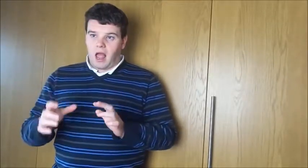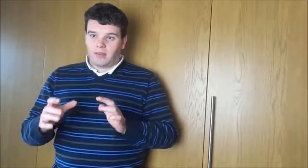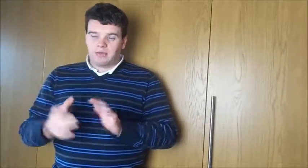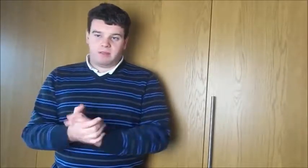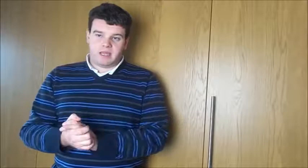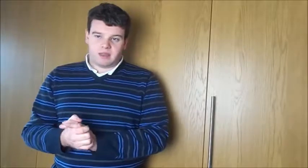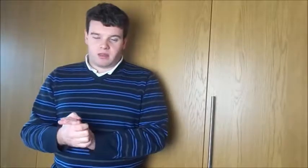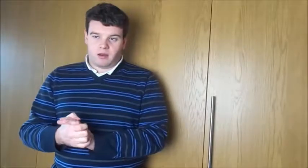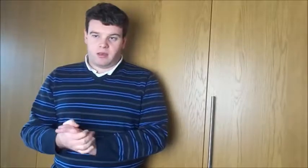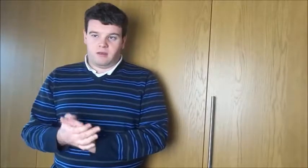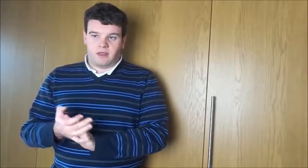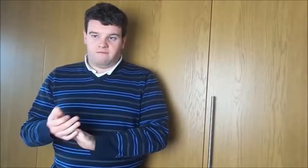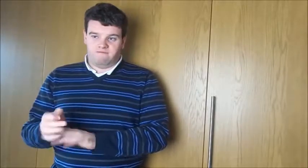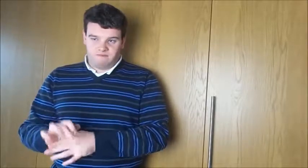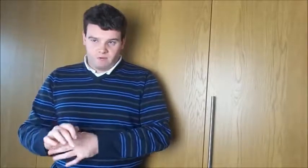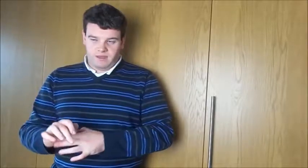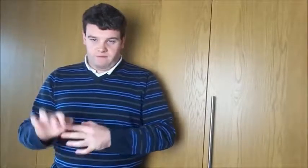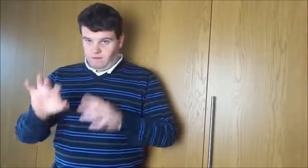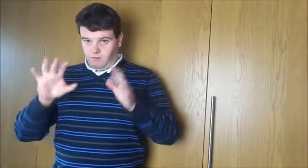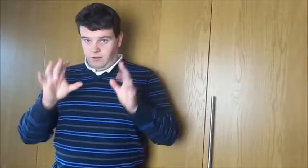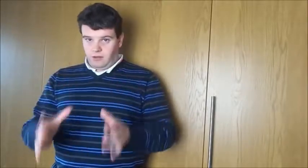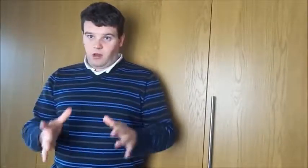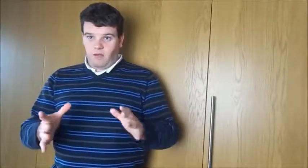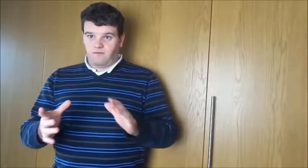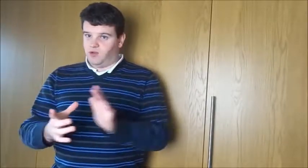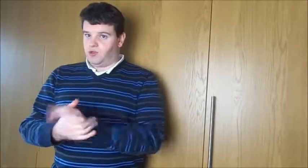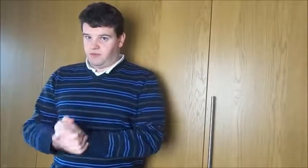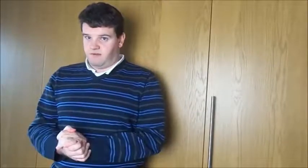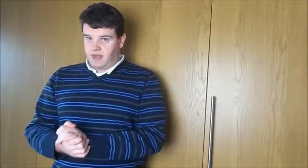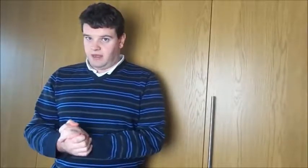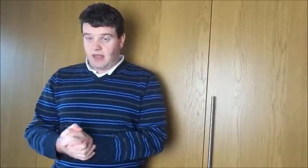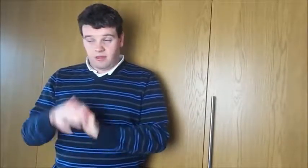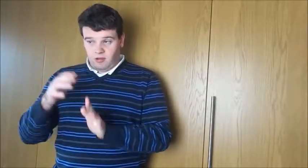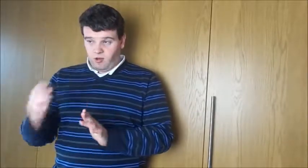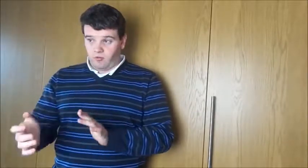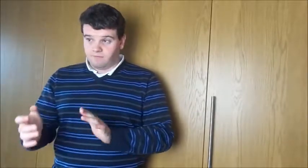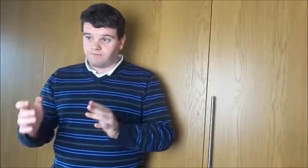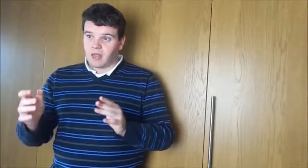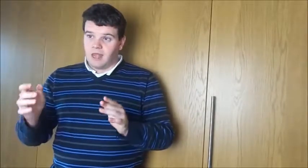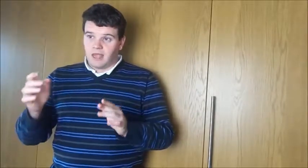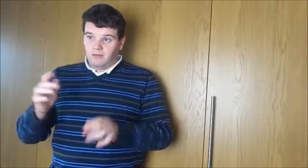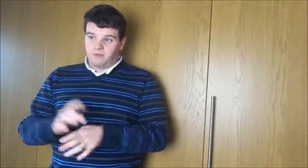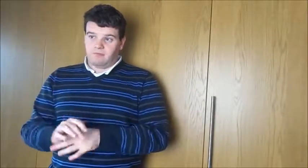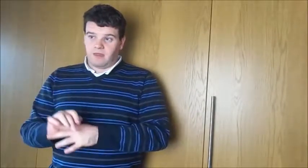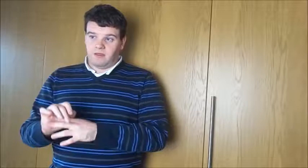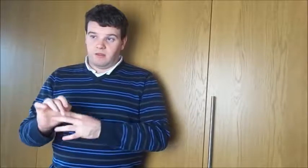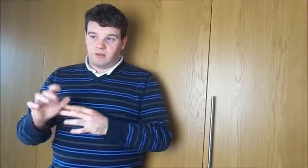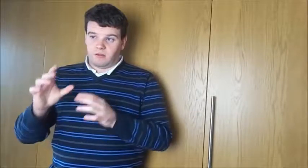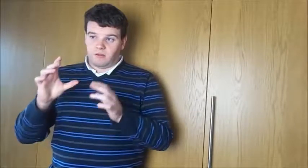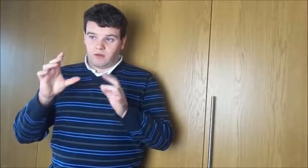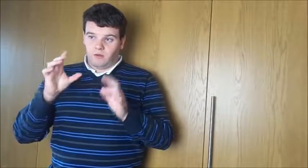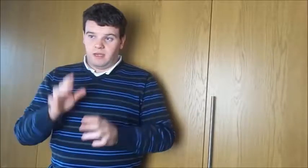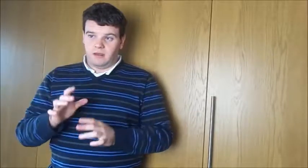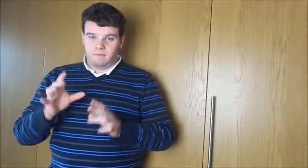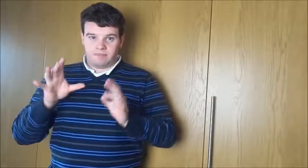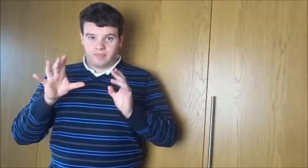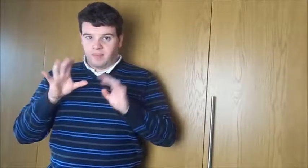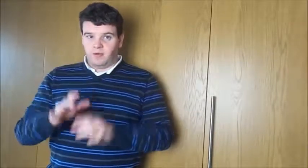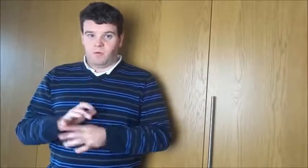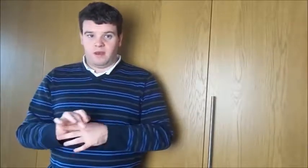this started a very difficult time for the Duchess of Kent and Sir John, in respect that the Queen did not want